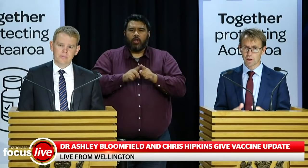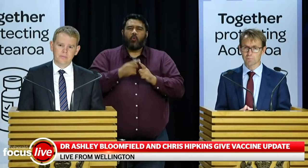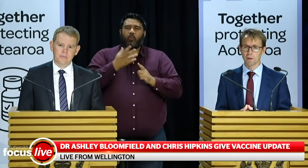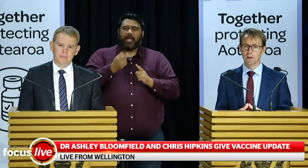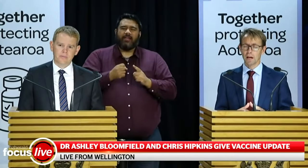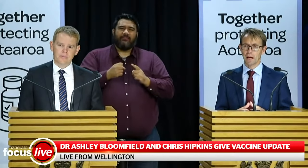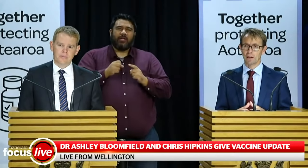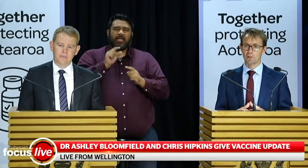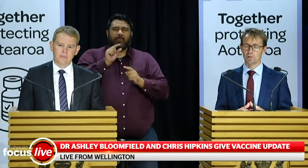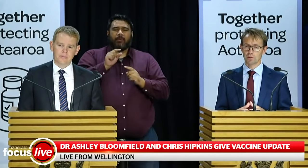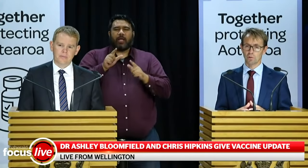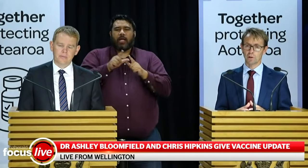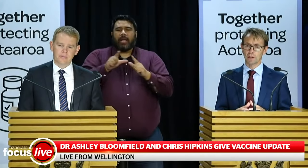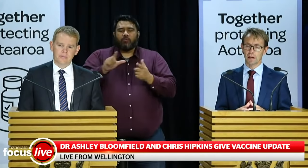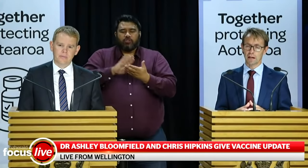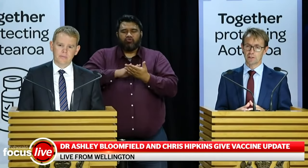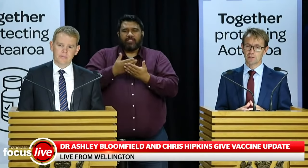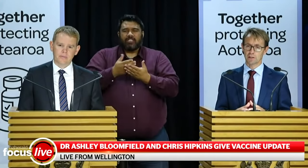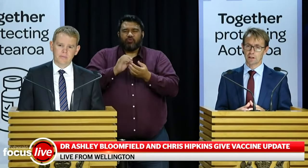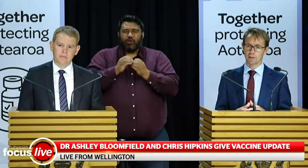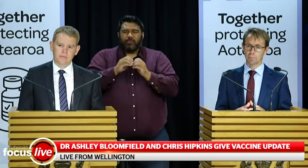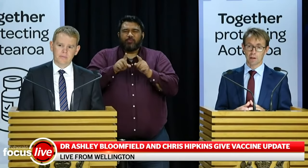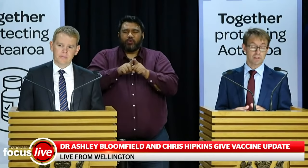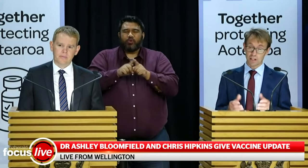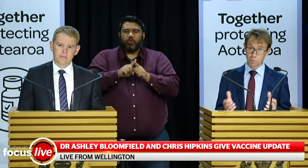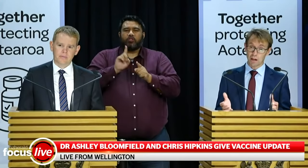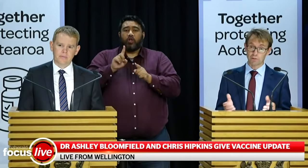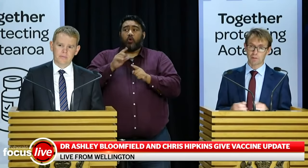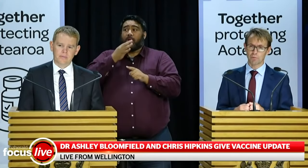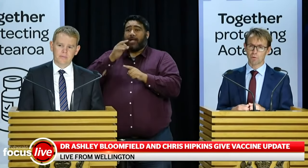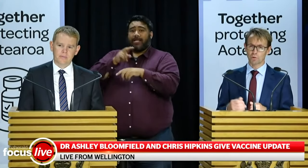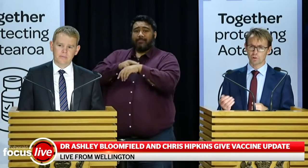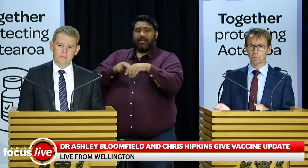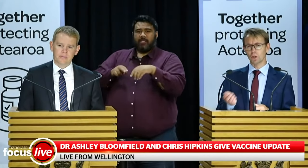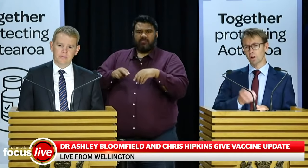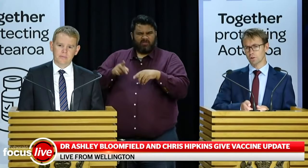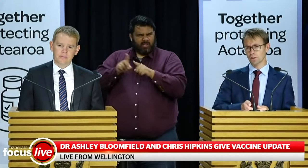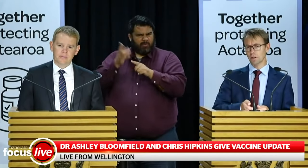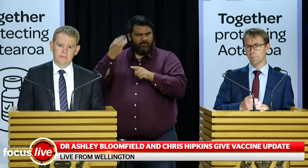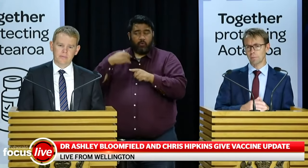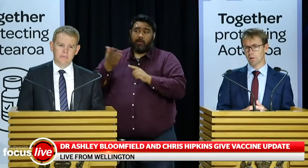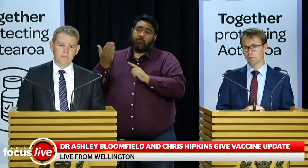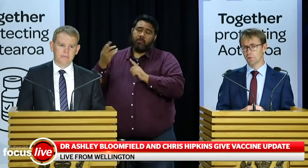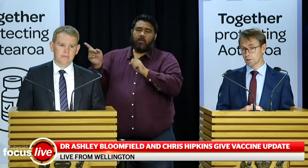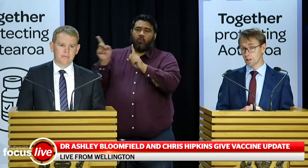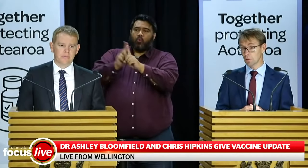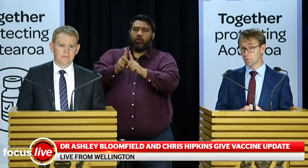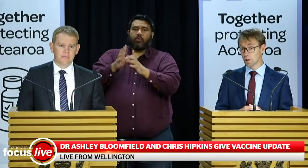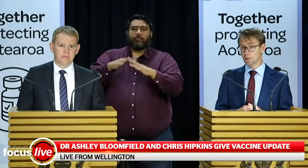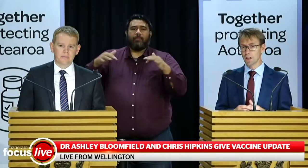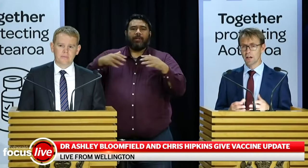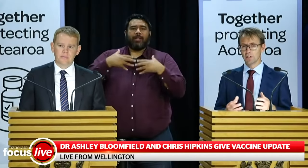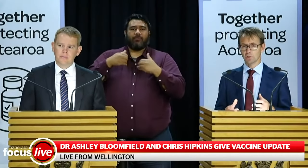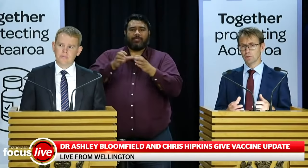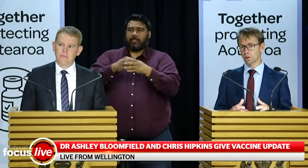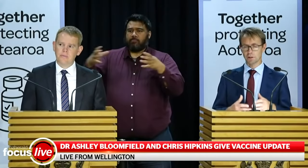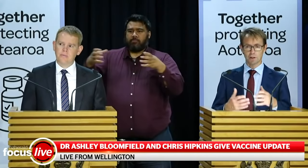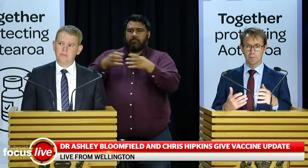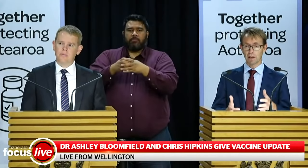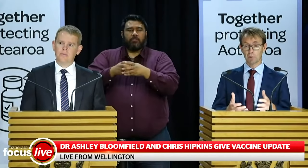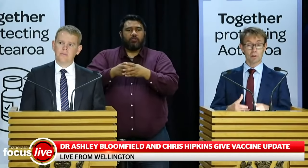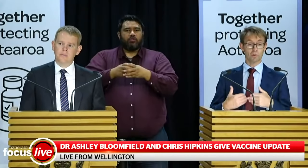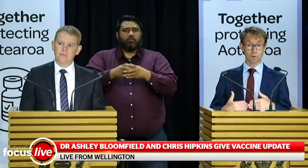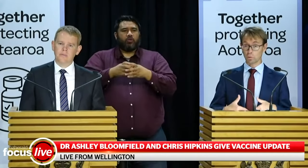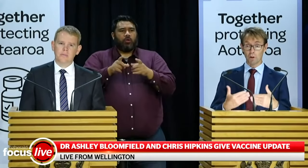issues as well, and so we asked the police, as we have done before, to work alongside the public health unit team in Auckland to look